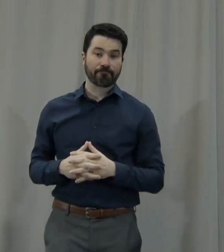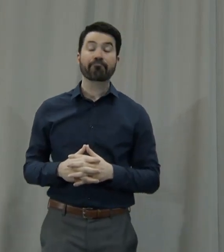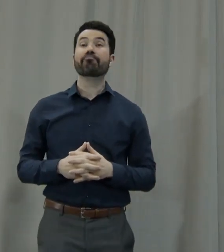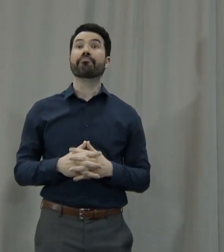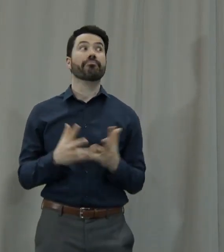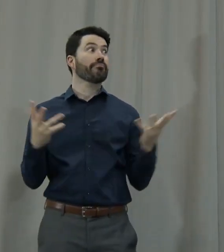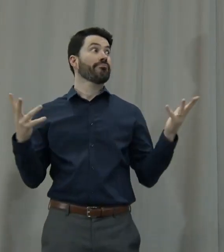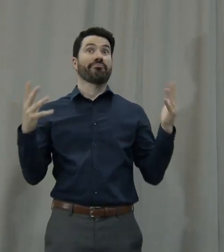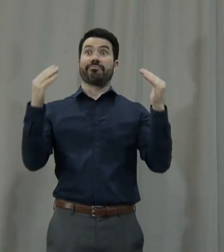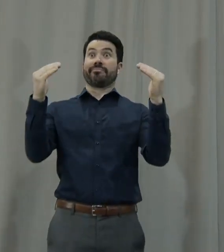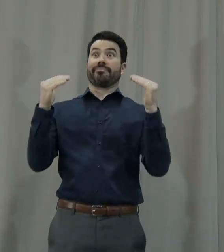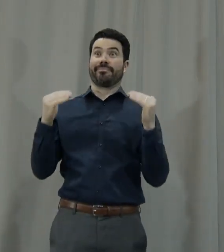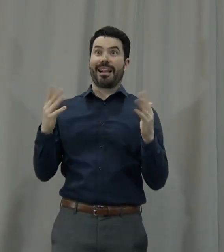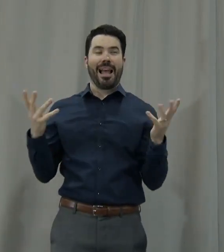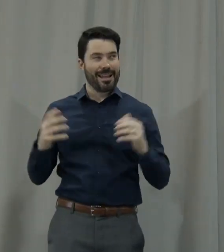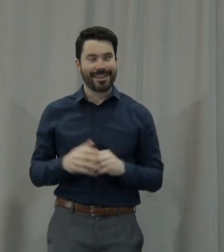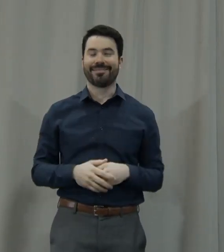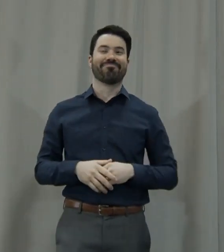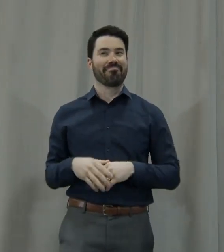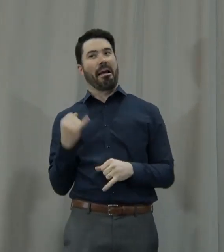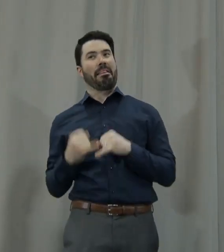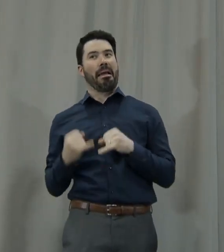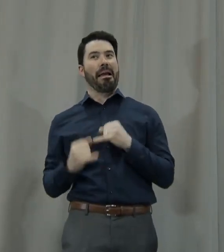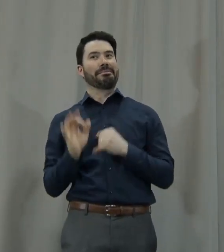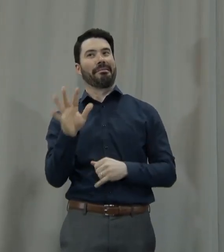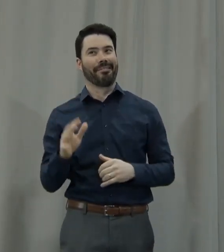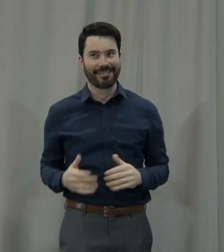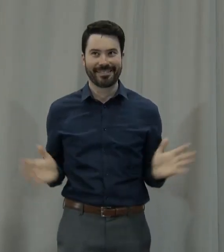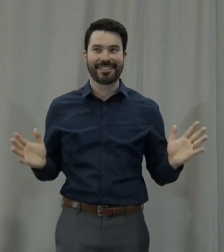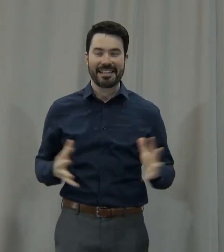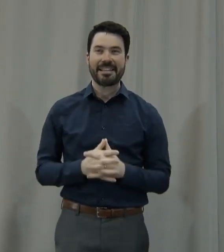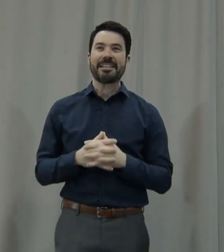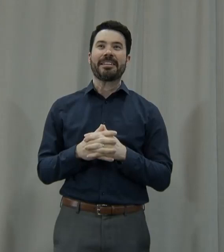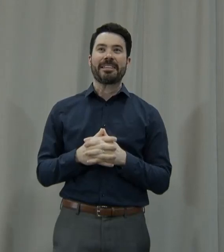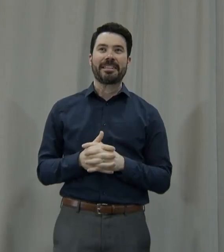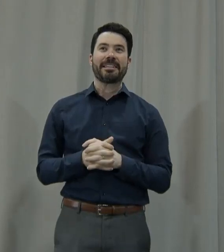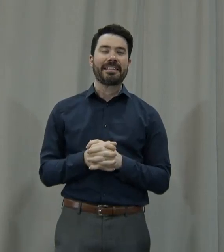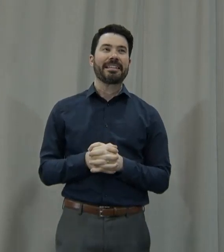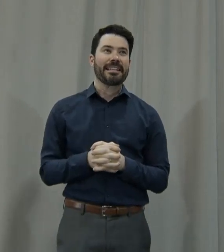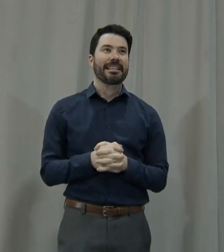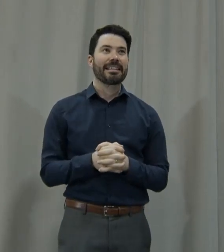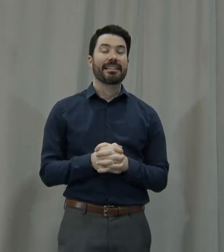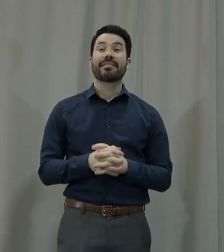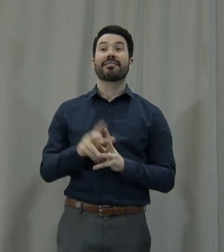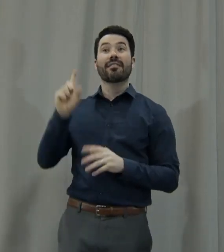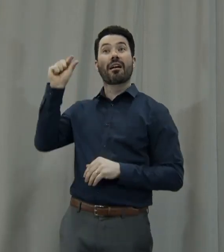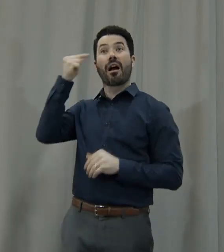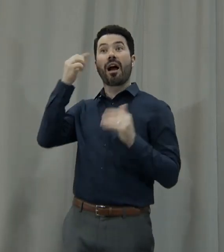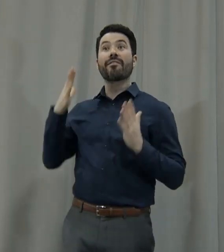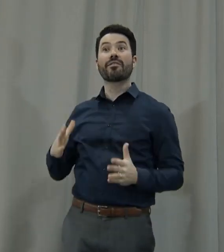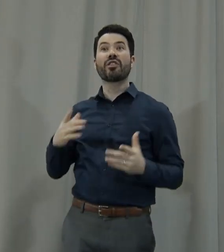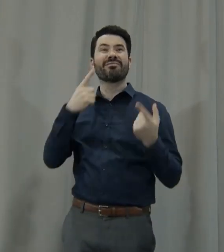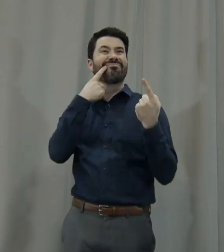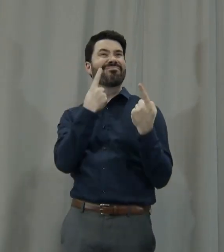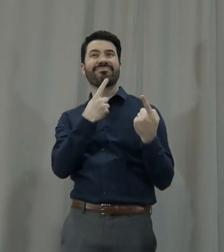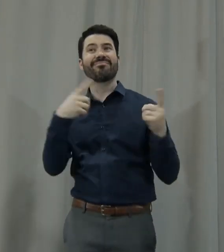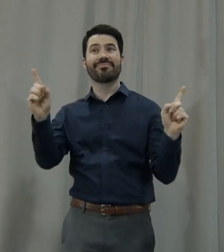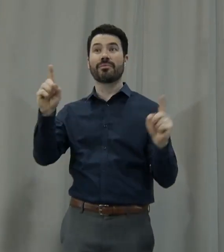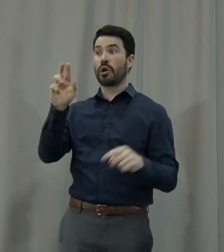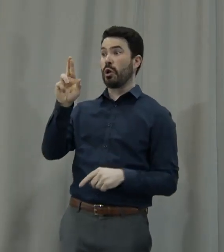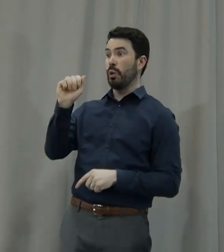Additionally, and I'll end here, but she declared racism a public health